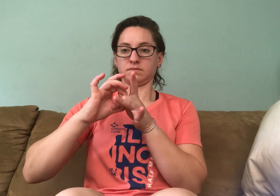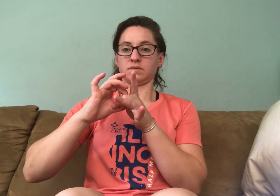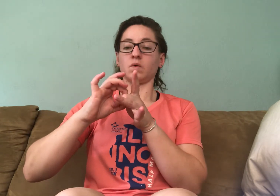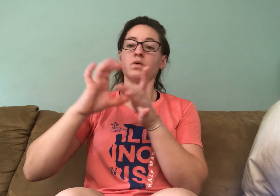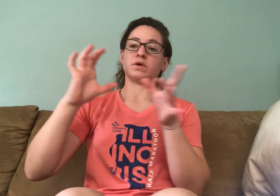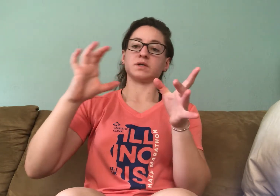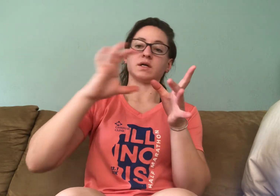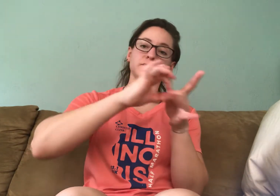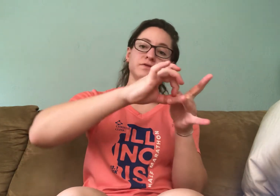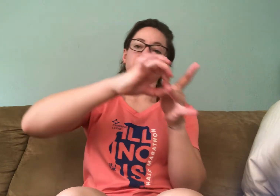Or it's kind of,